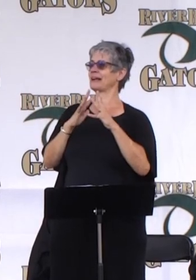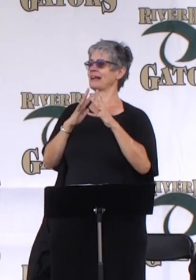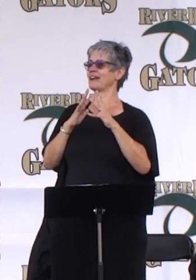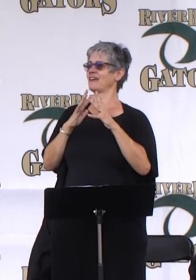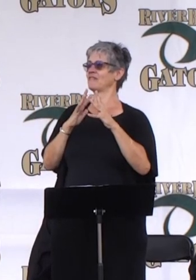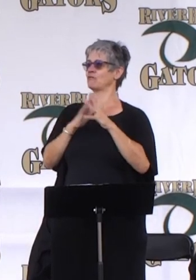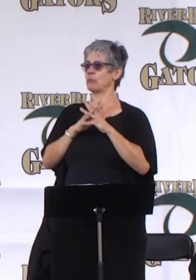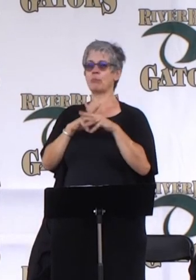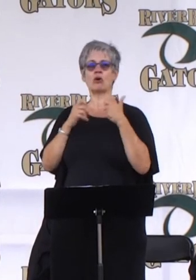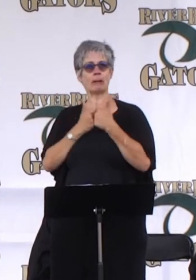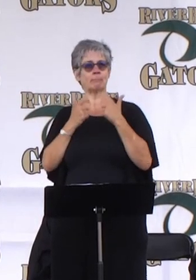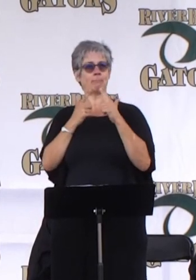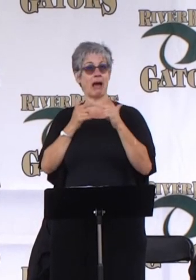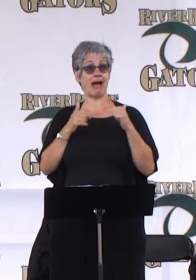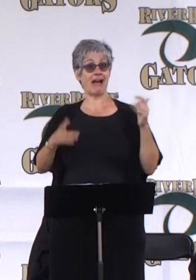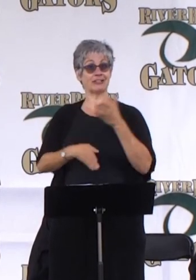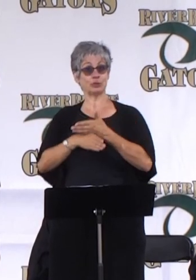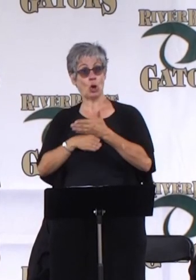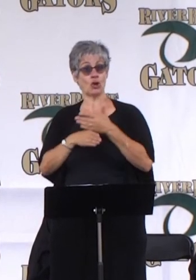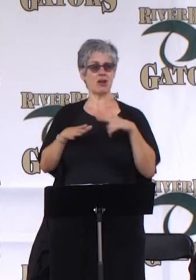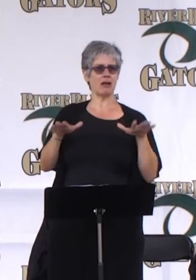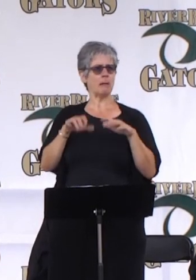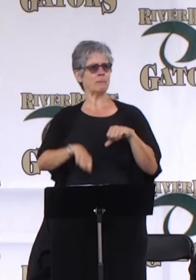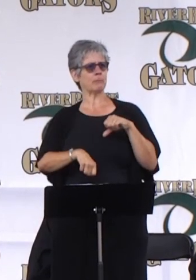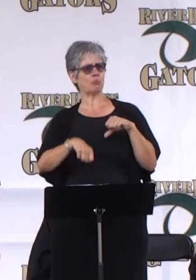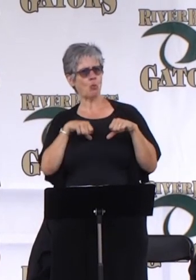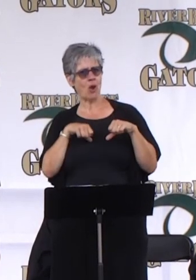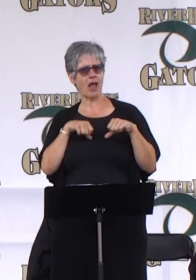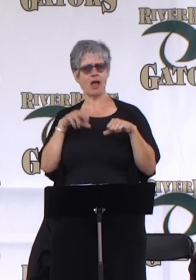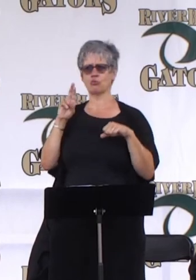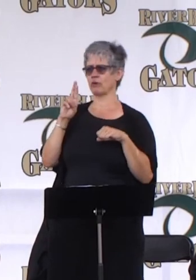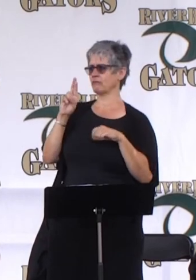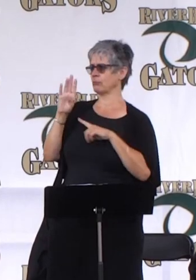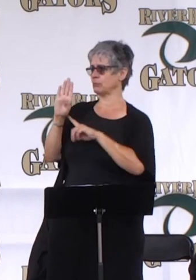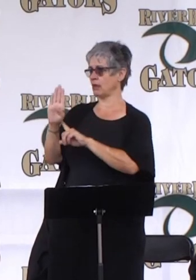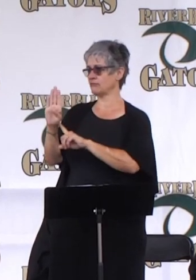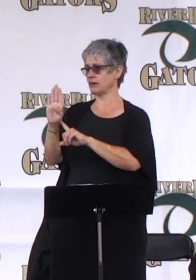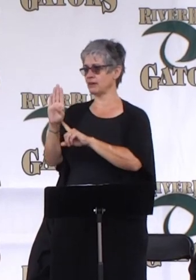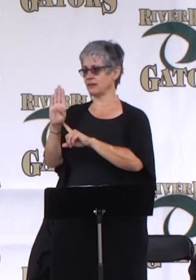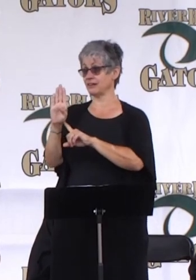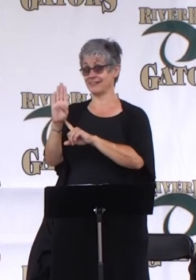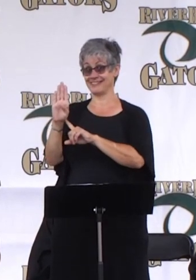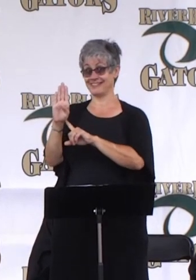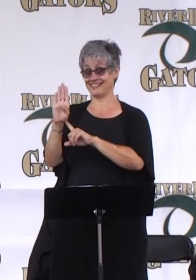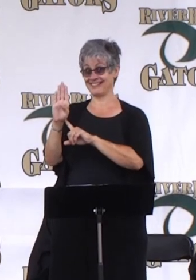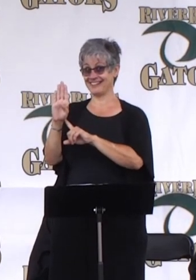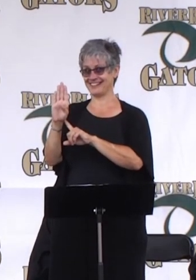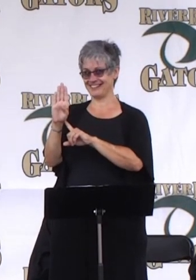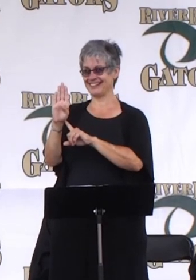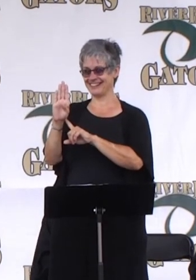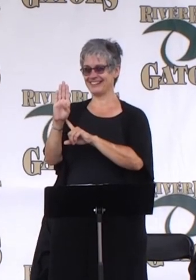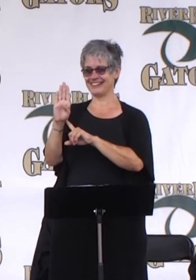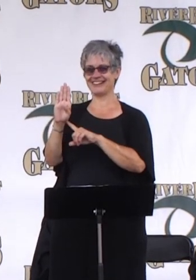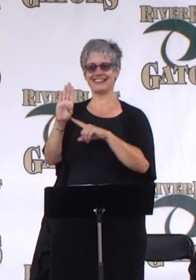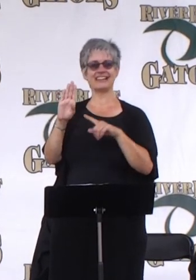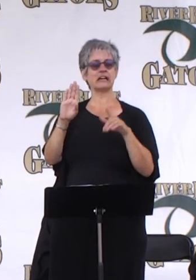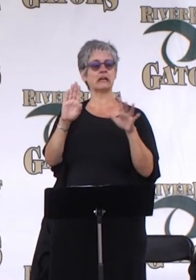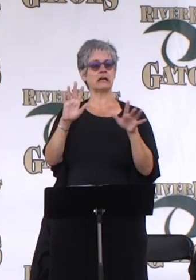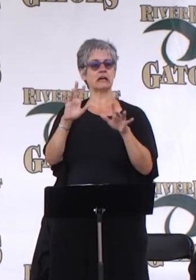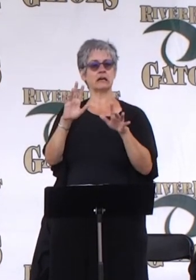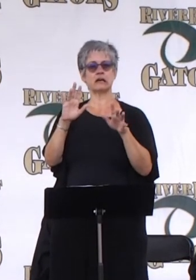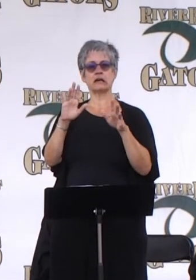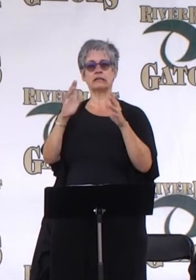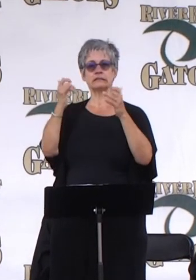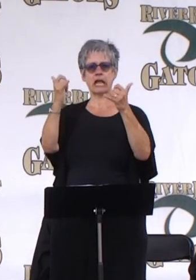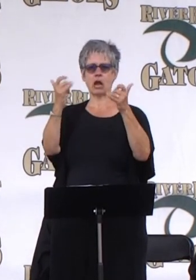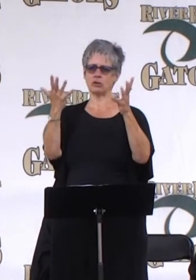proud River Bluff class of 2021, the eighth graduating class, to please give one massive round of